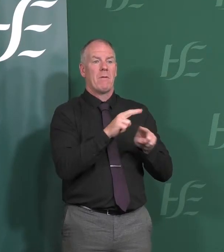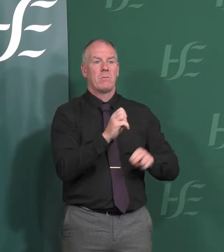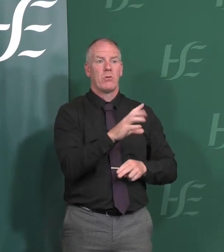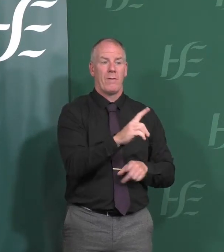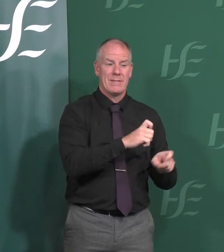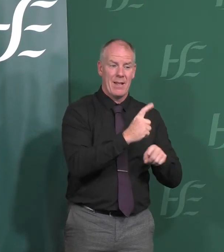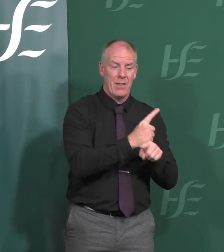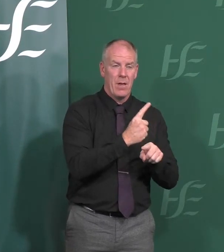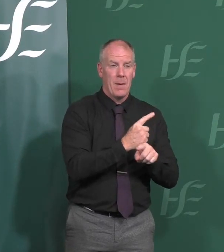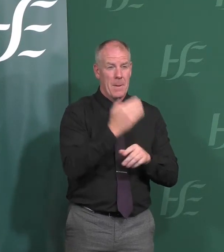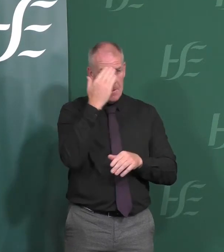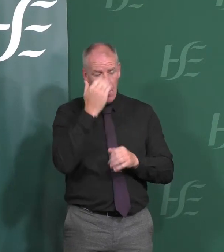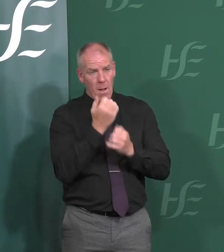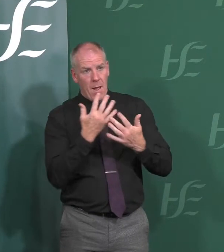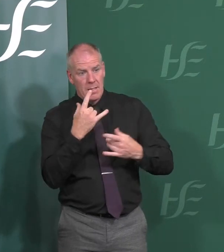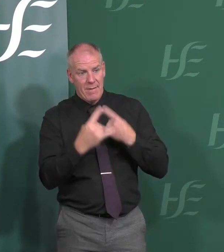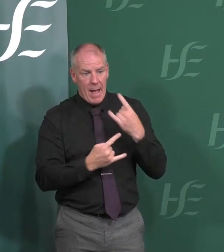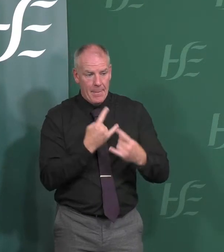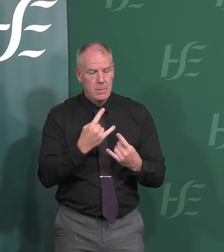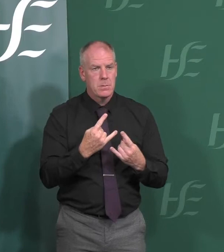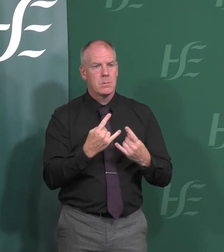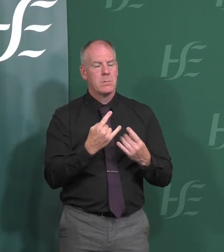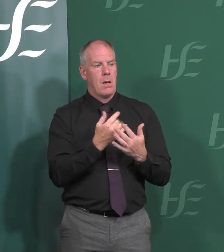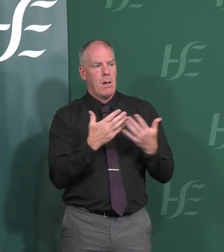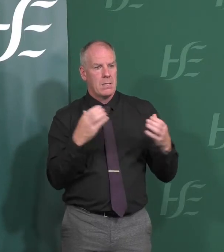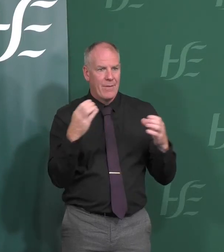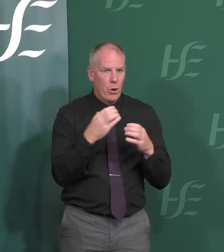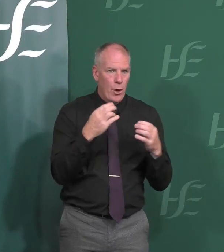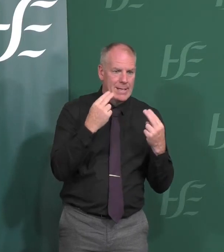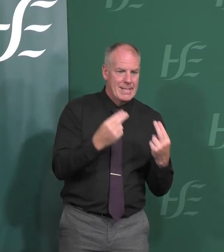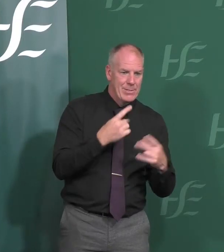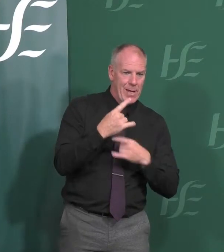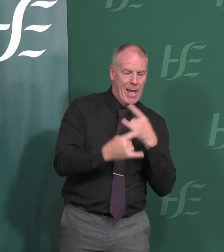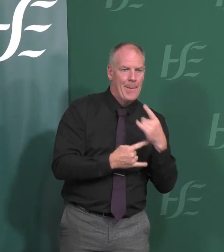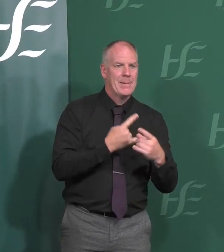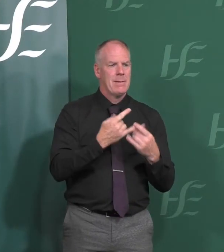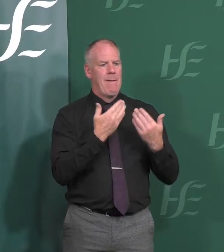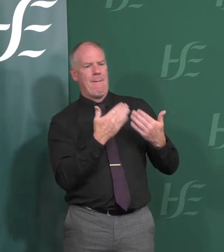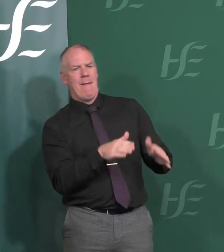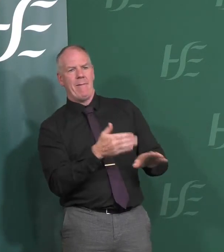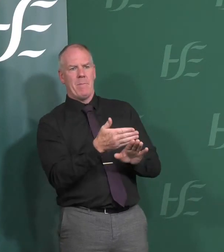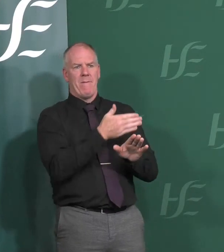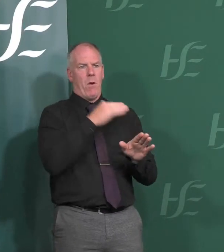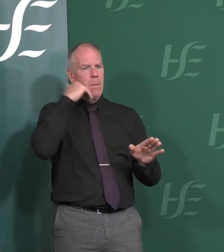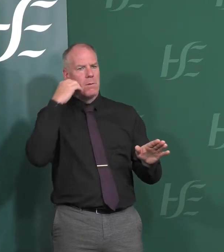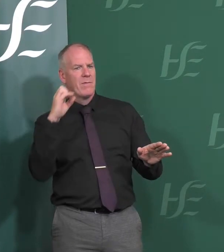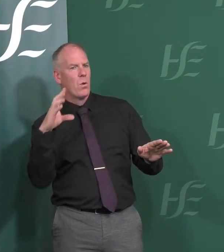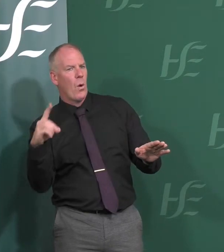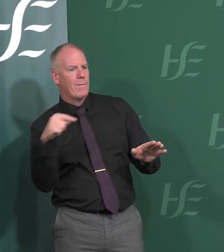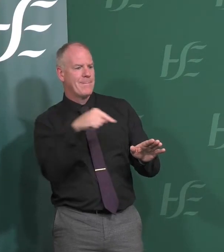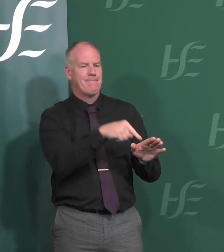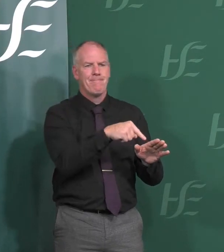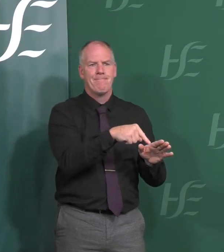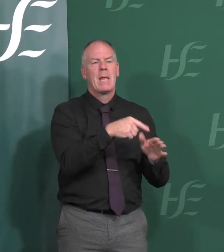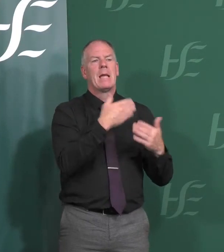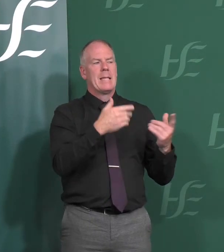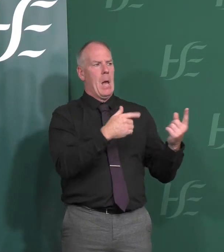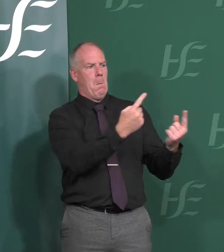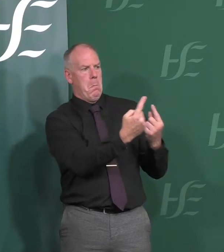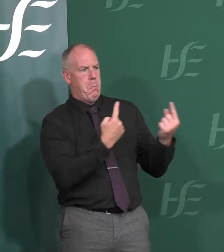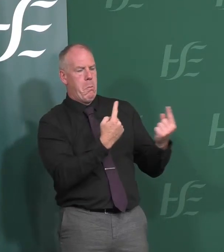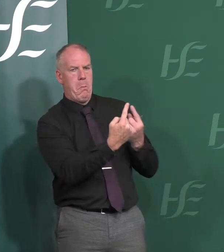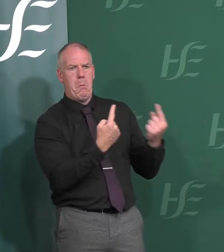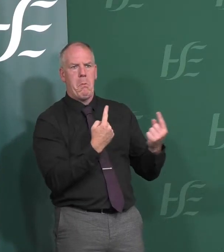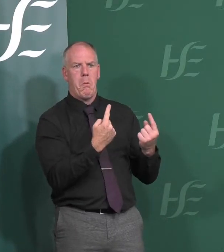what has driven a lot of demand, a lot of care that may have been left for some time by many people and now coming forward